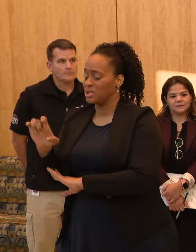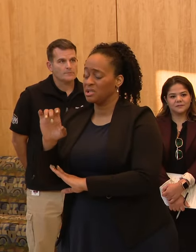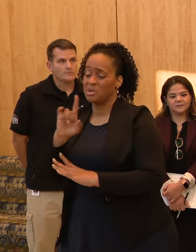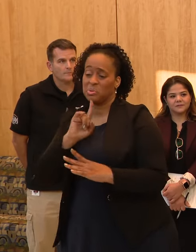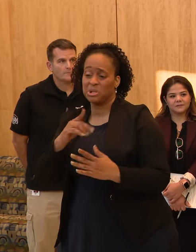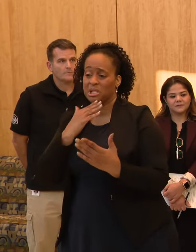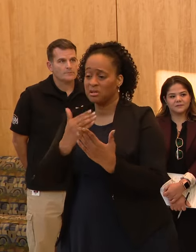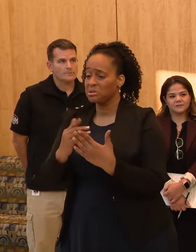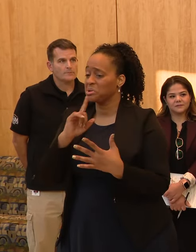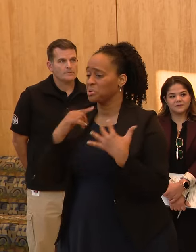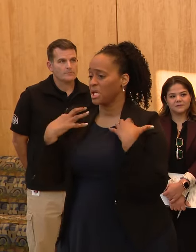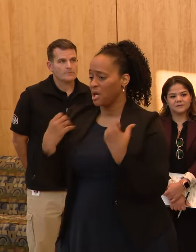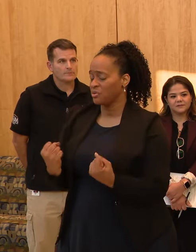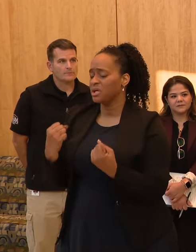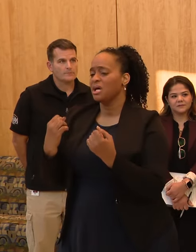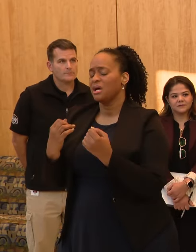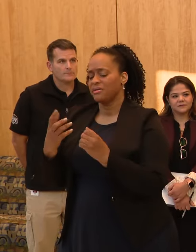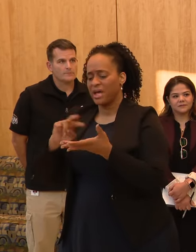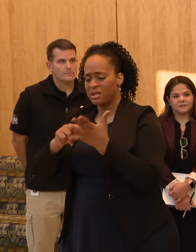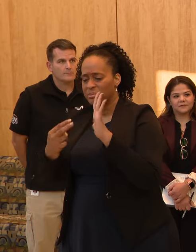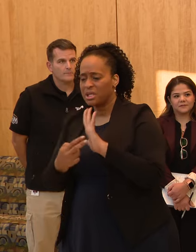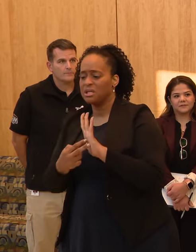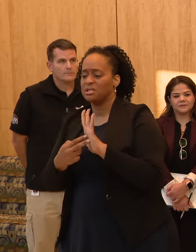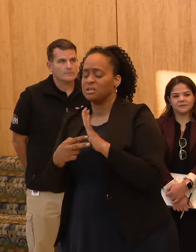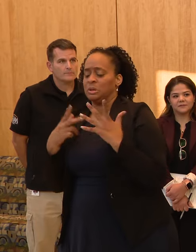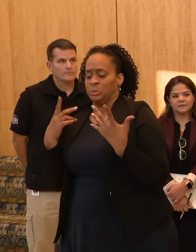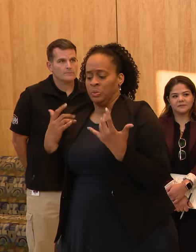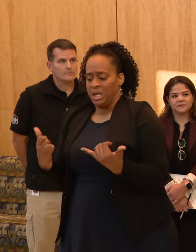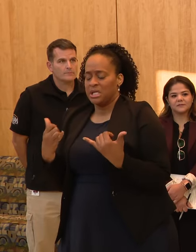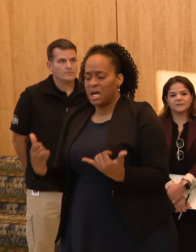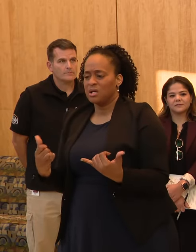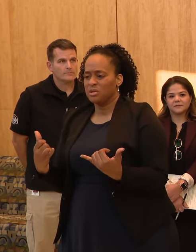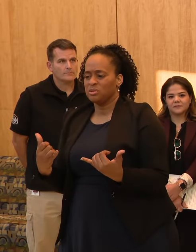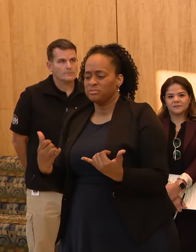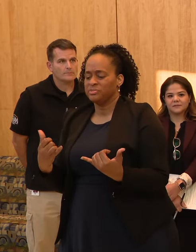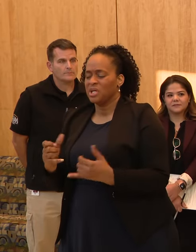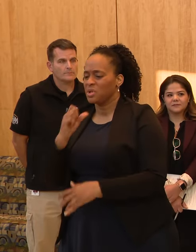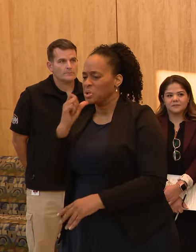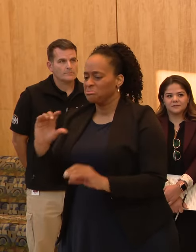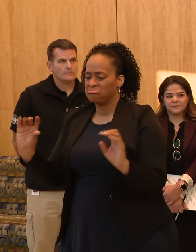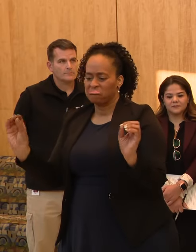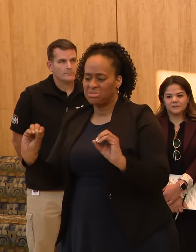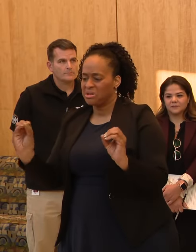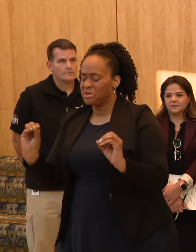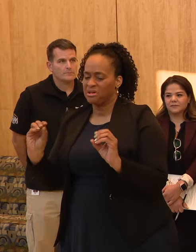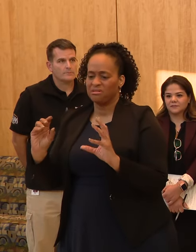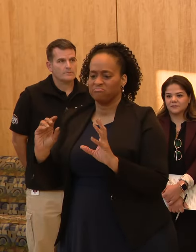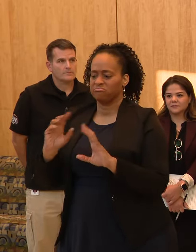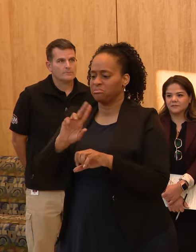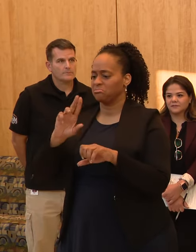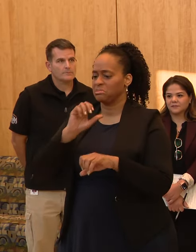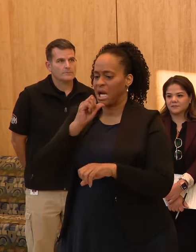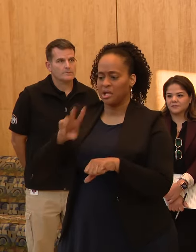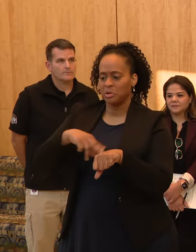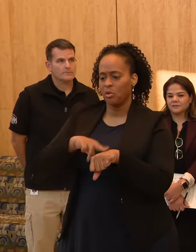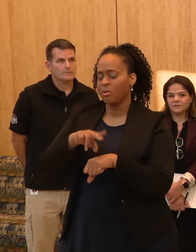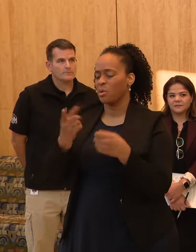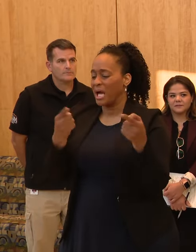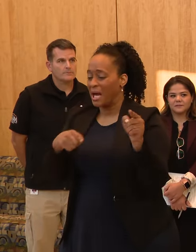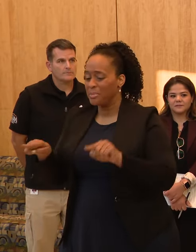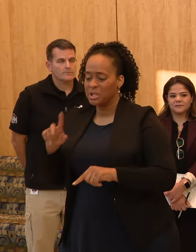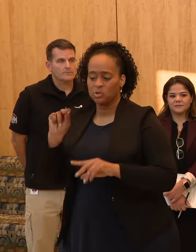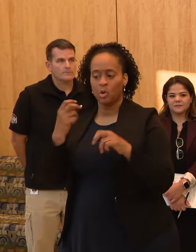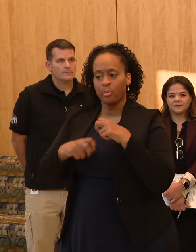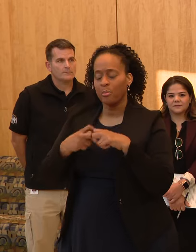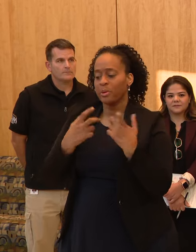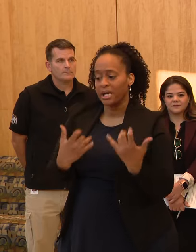healthy. That gives us the indication right now that there's not anything abnormal going on. But